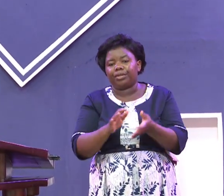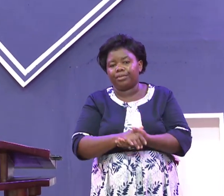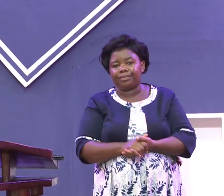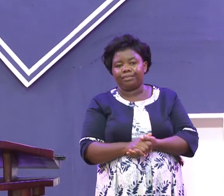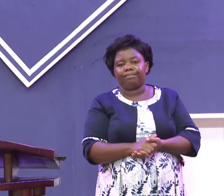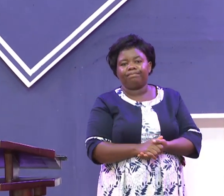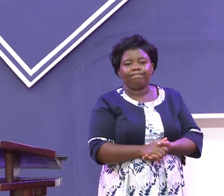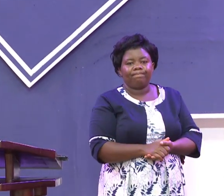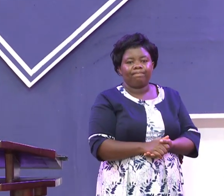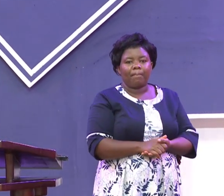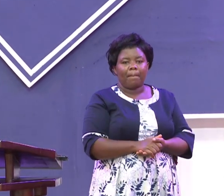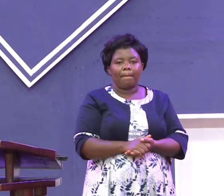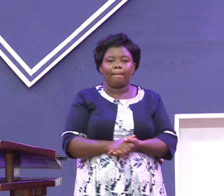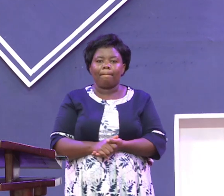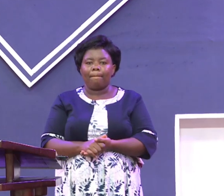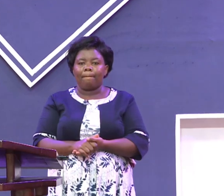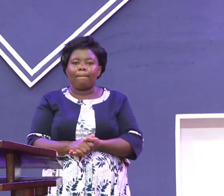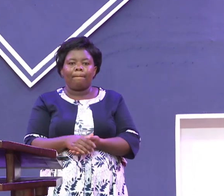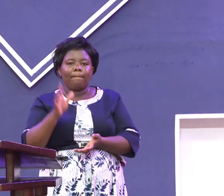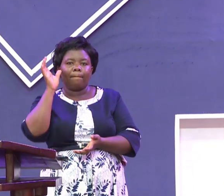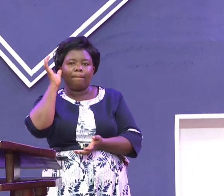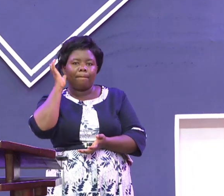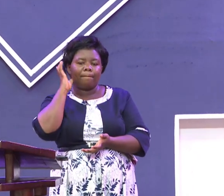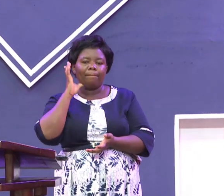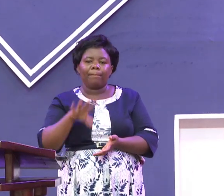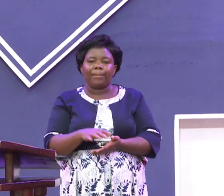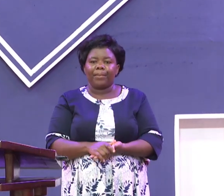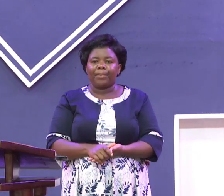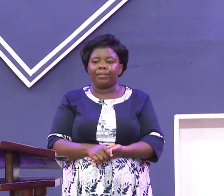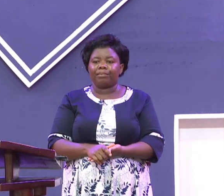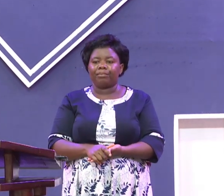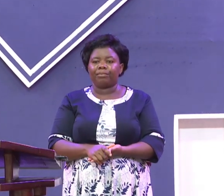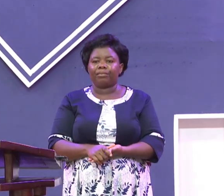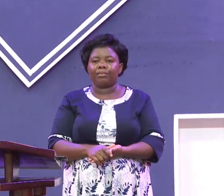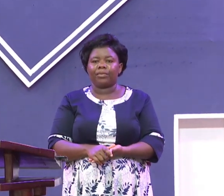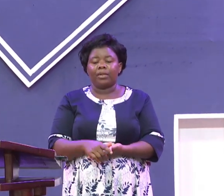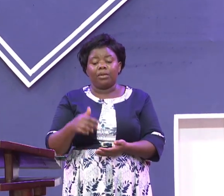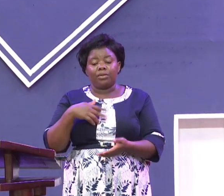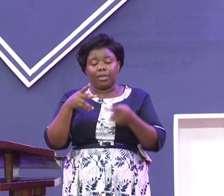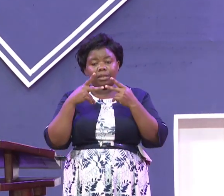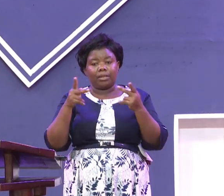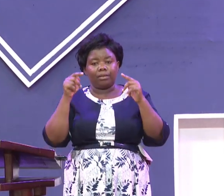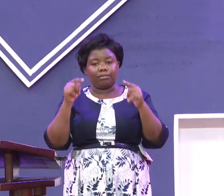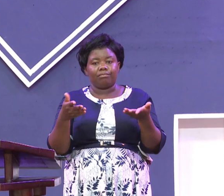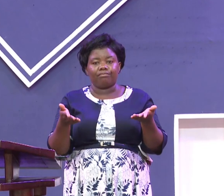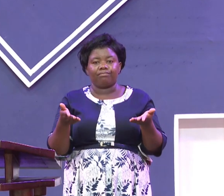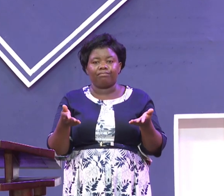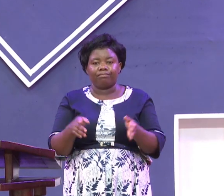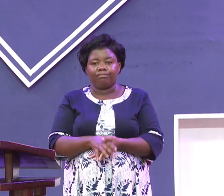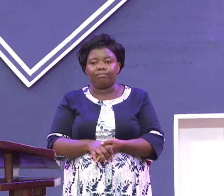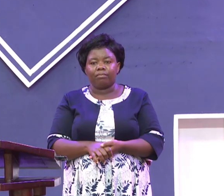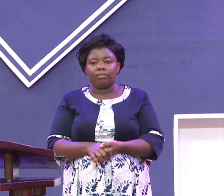slowing down, you just go back and read that and it will lighten up your faith more. Ntandise bwe ntyo leero. That is how I've started